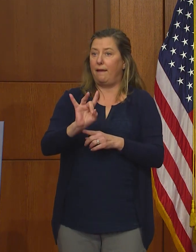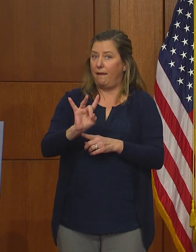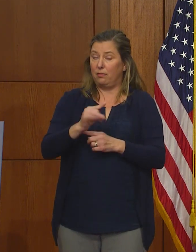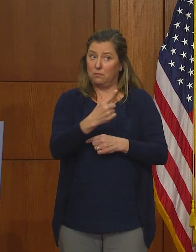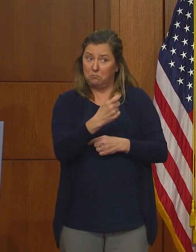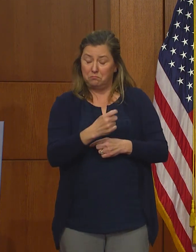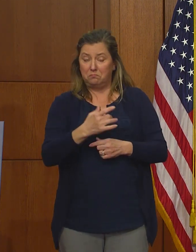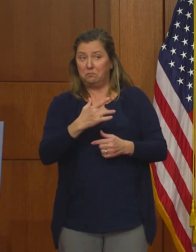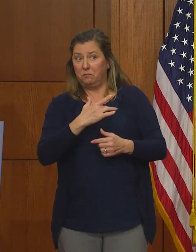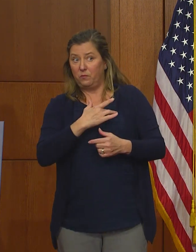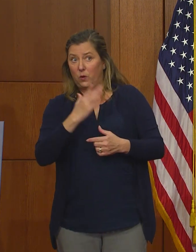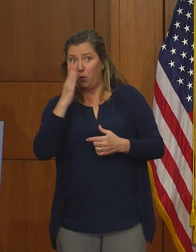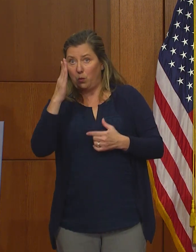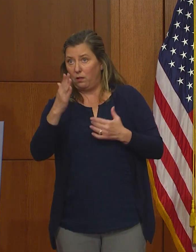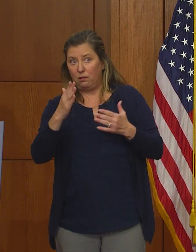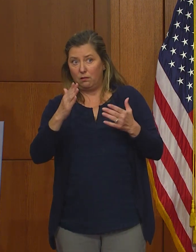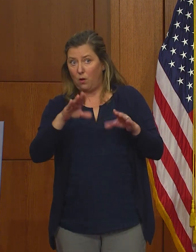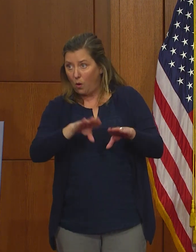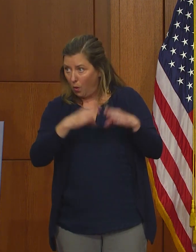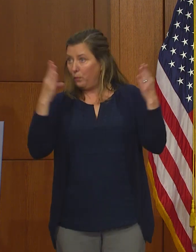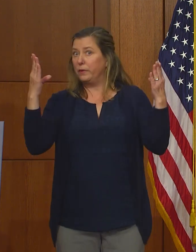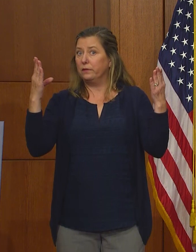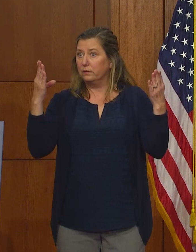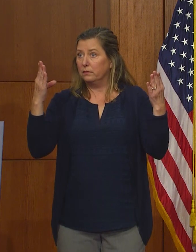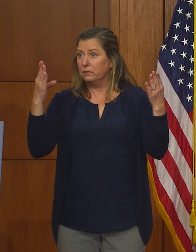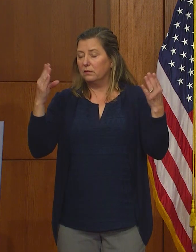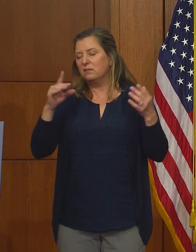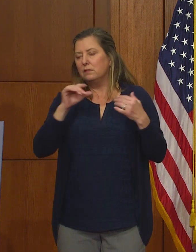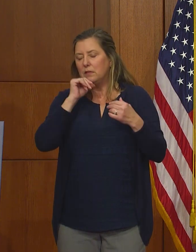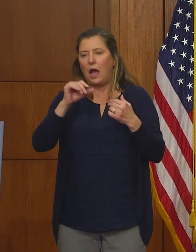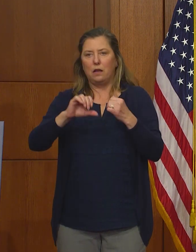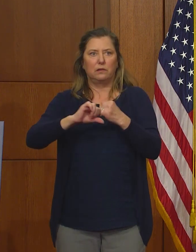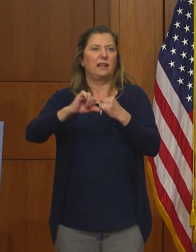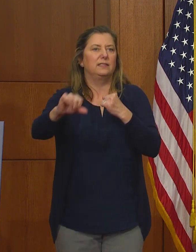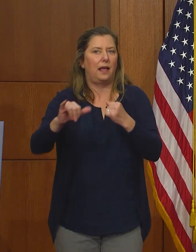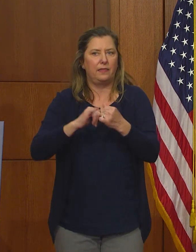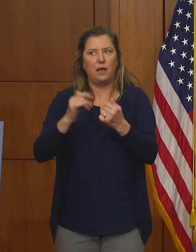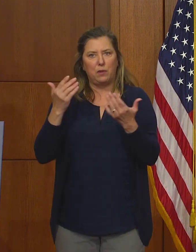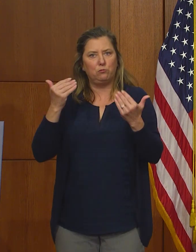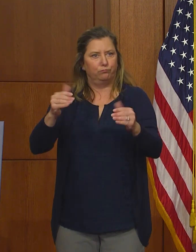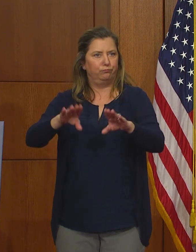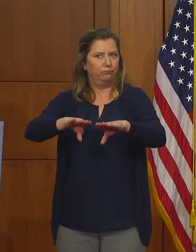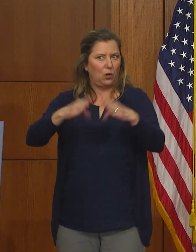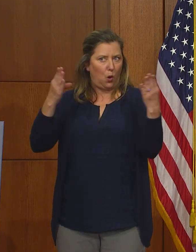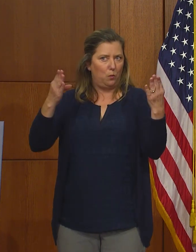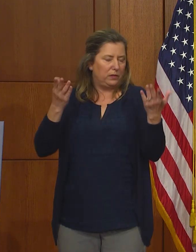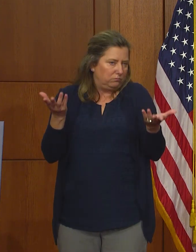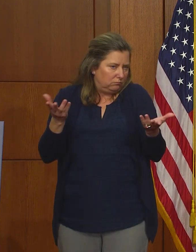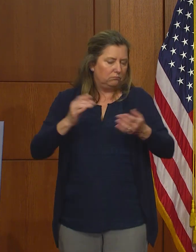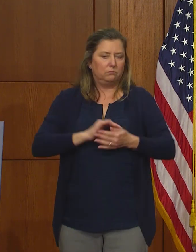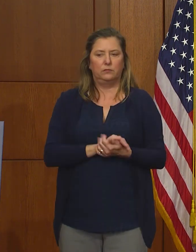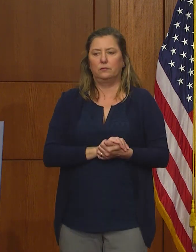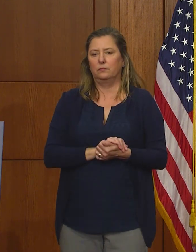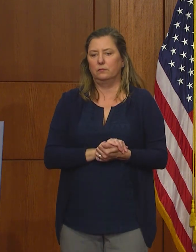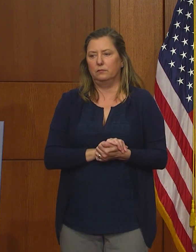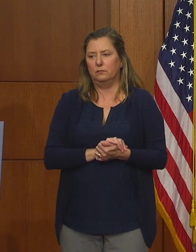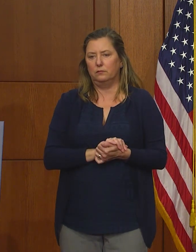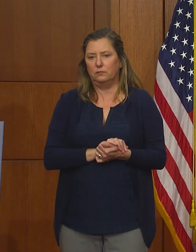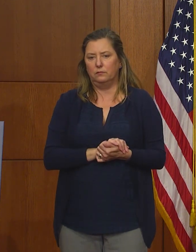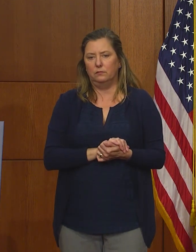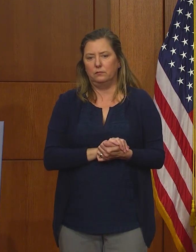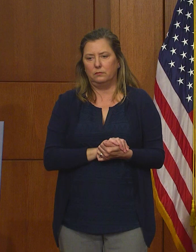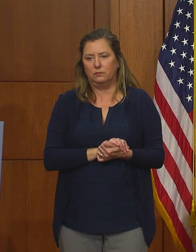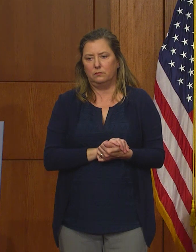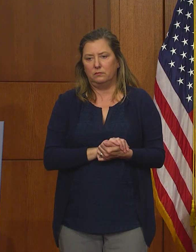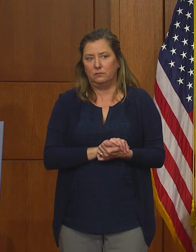are we anticipating opening or not extending that executive order past that timeline? We have